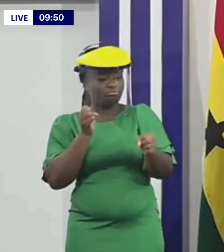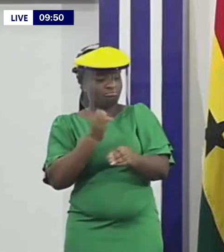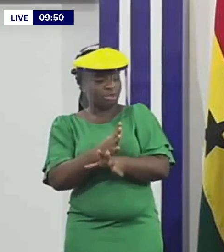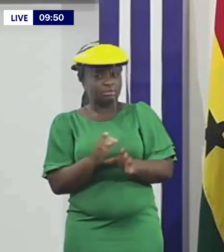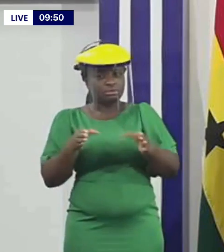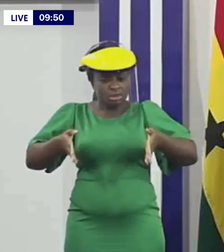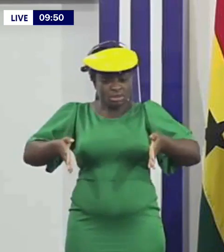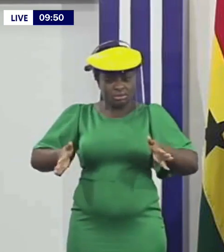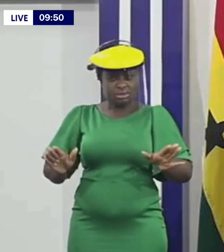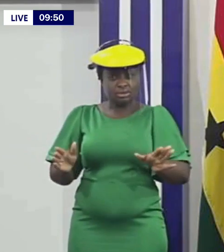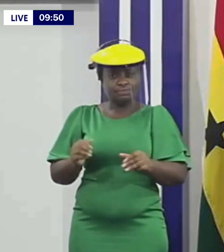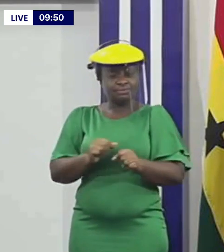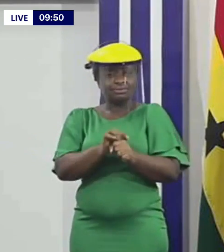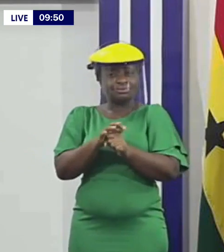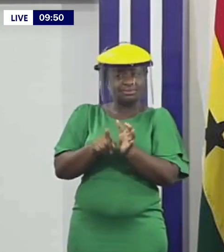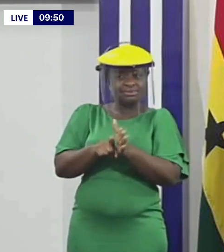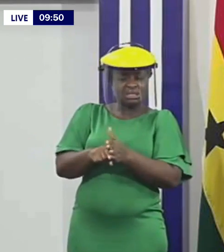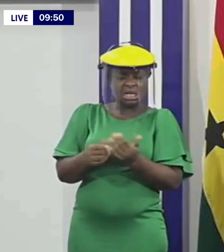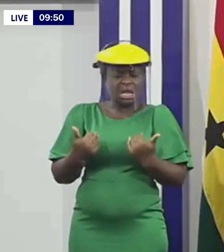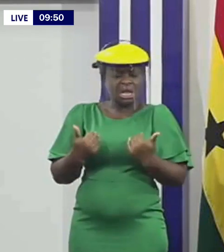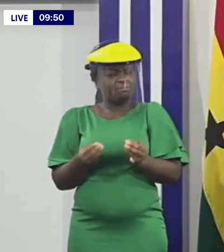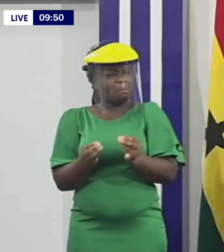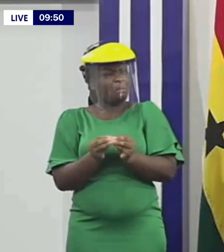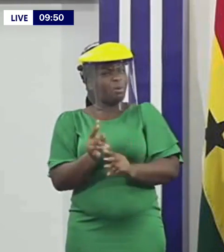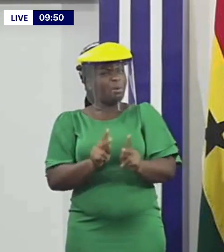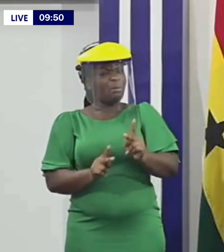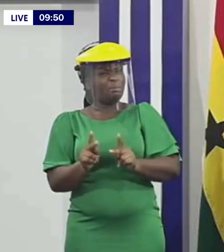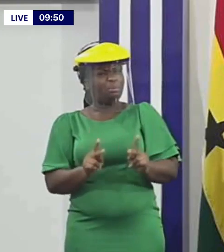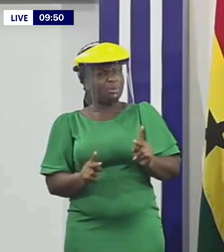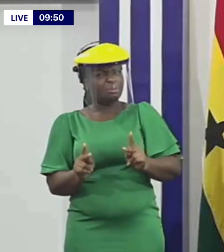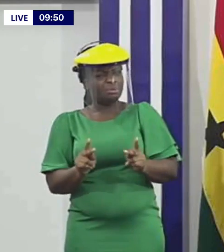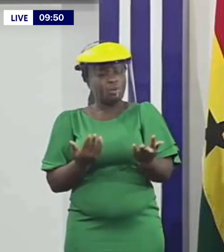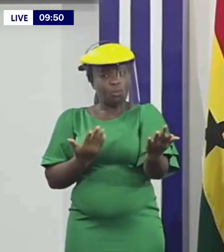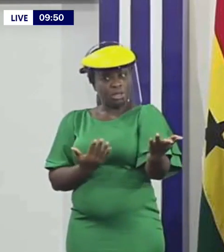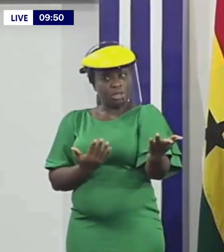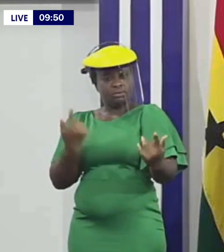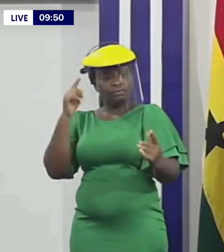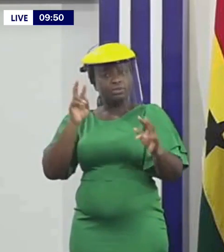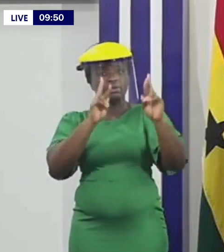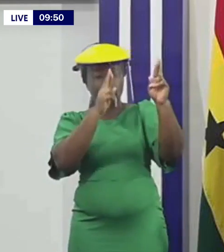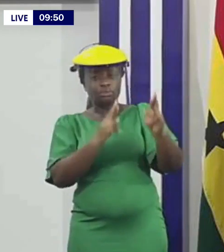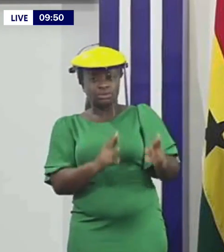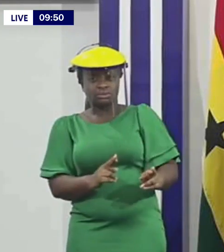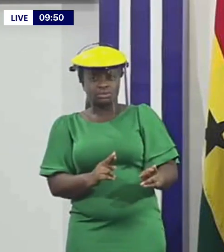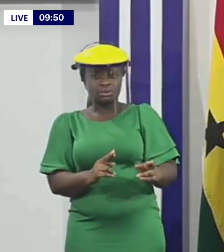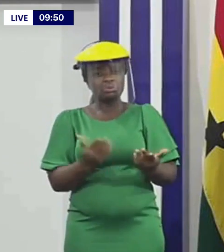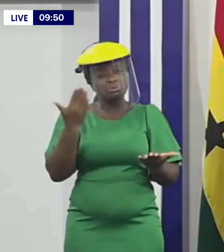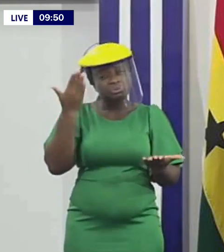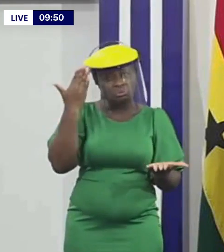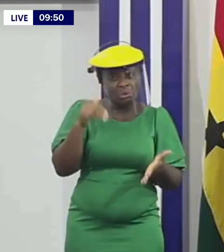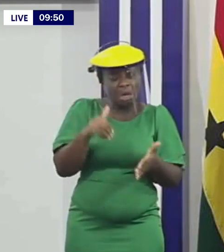assess them for recovery, there were also quite a number of people that were waiting for their results to inform